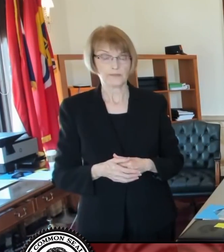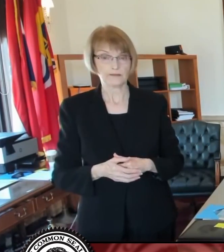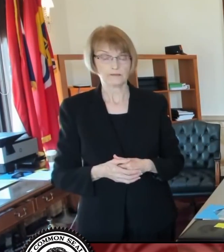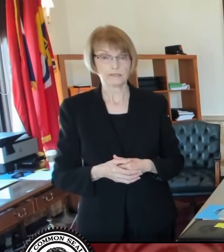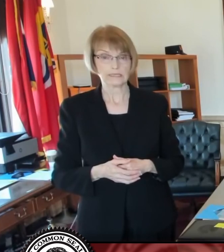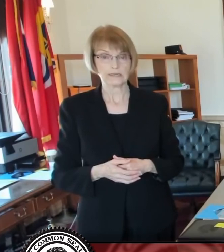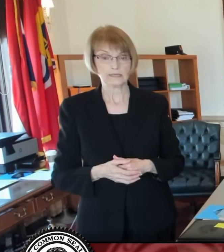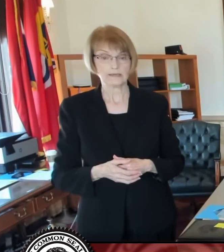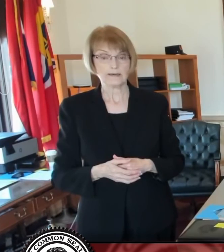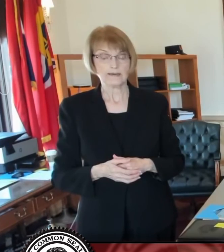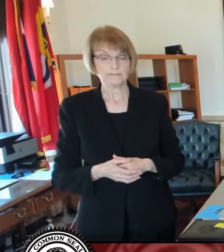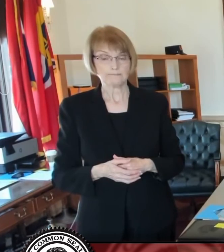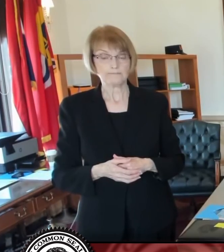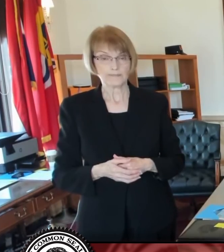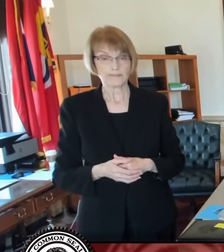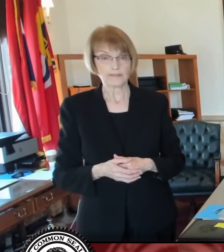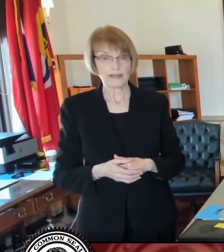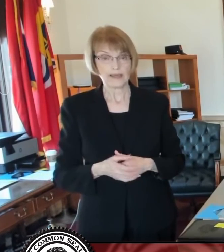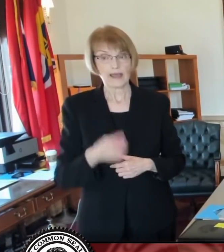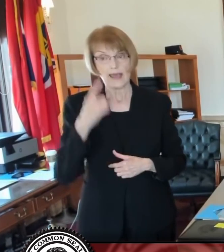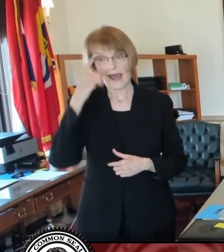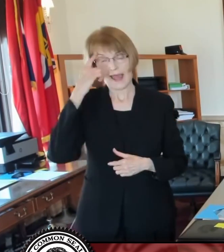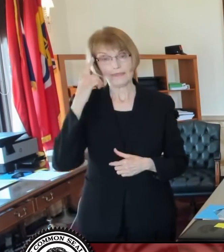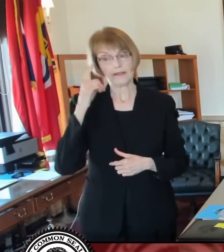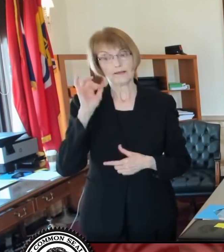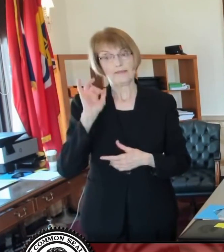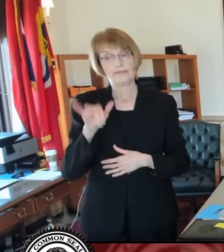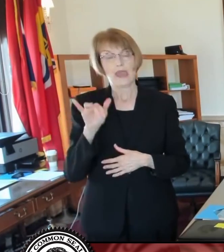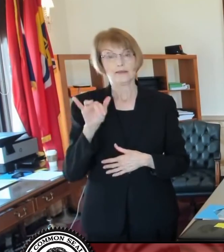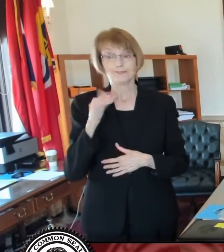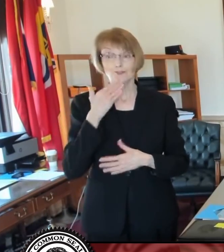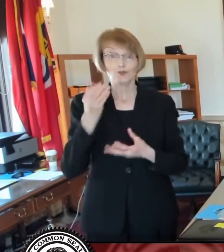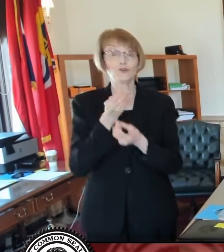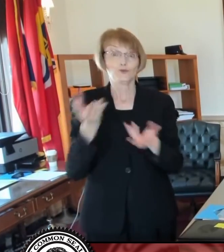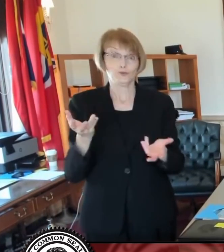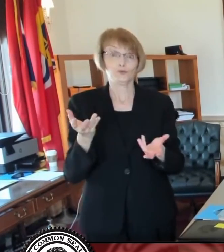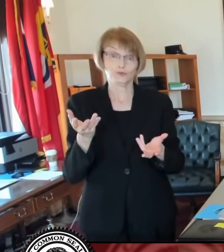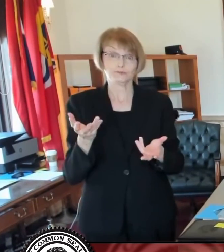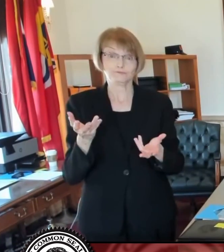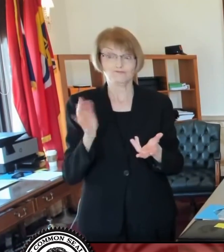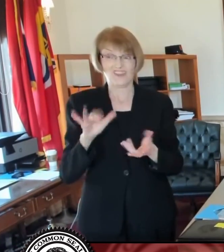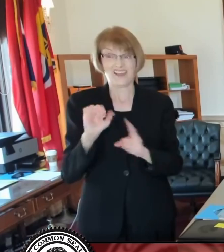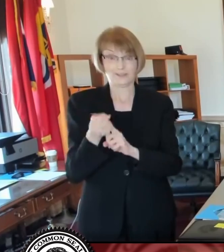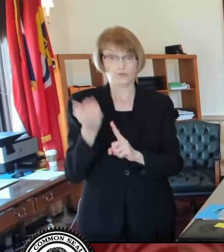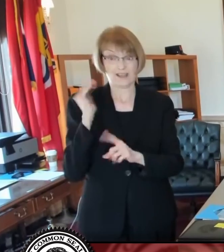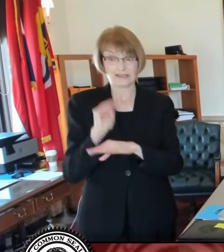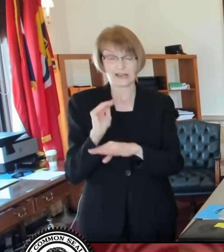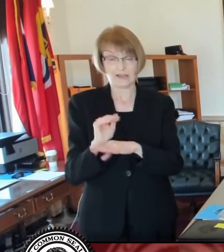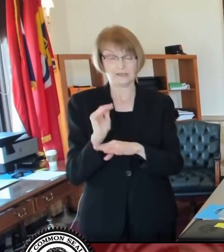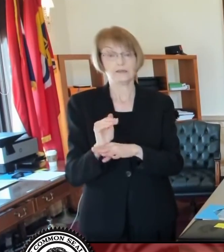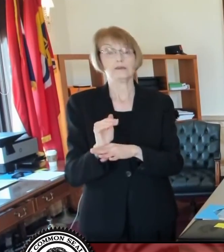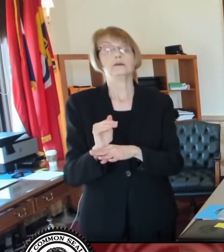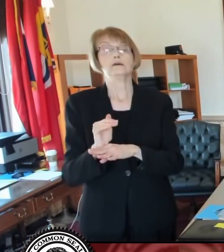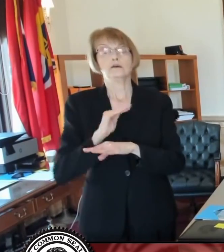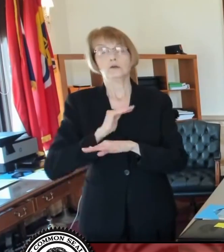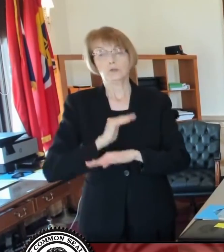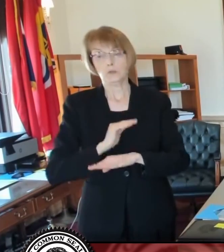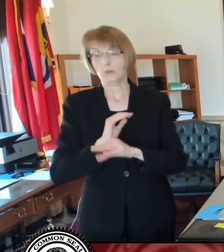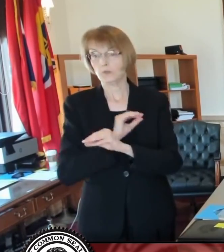think that that's the good news of that situation, is that no one was seriously hurt.